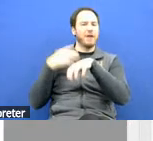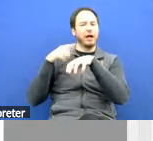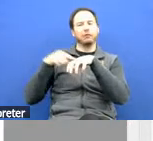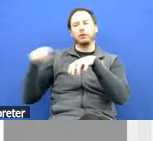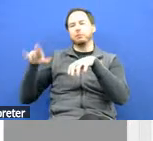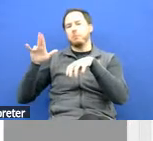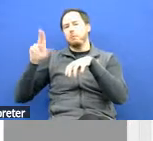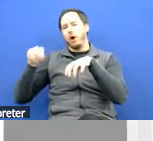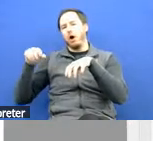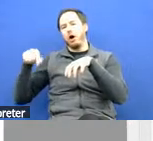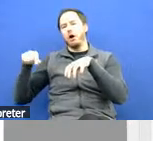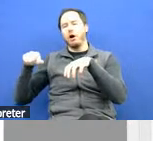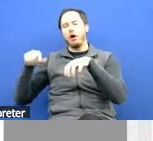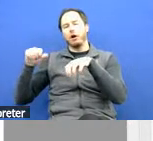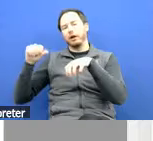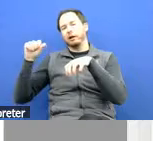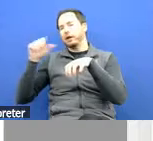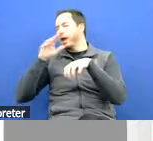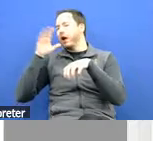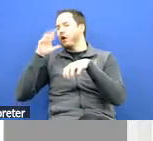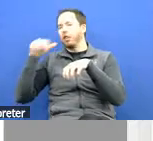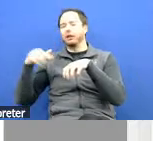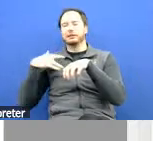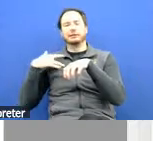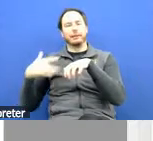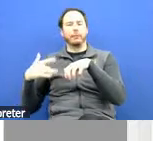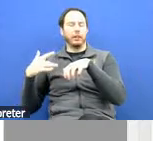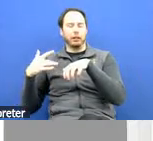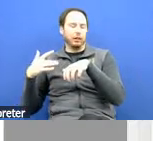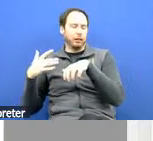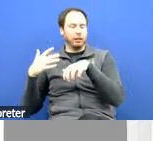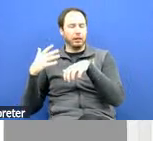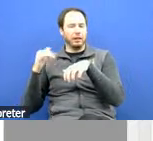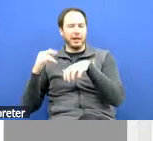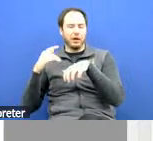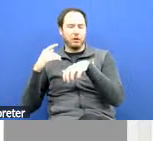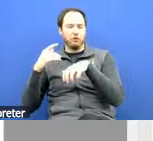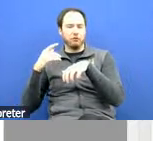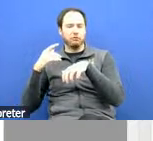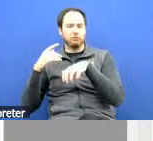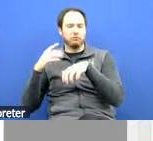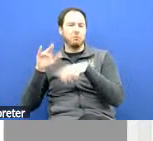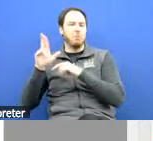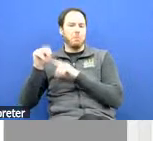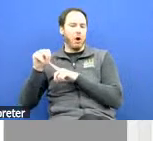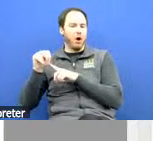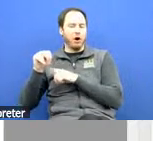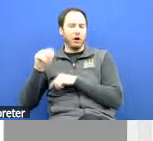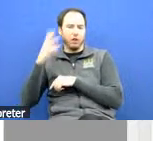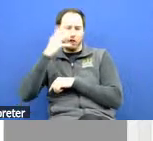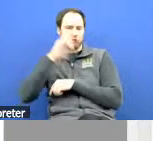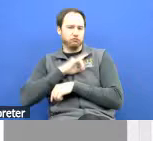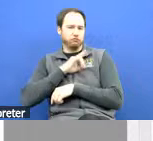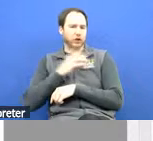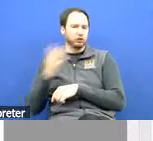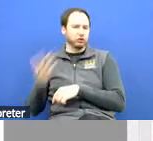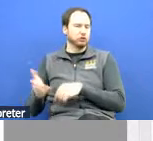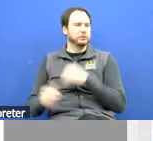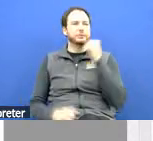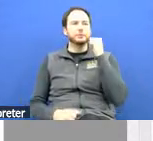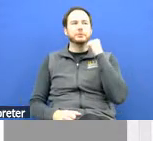in agricultural are your typical, you know, barn type structures. Scroll.